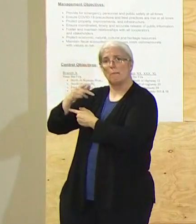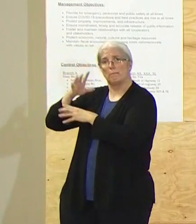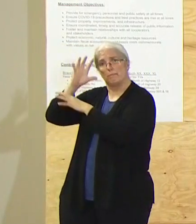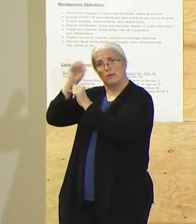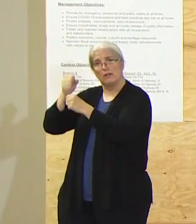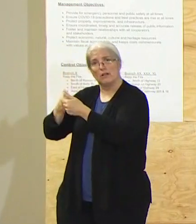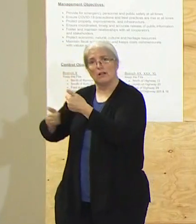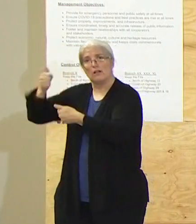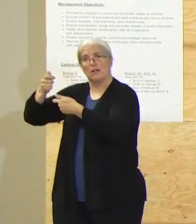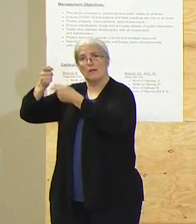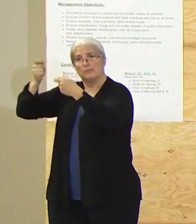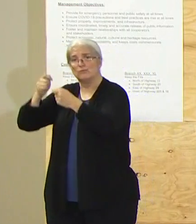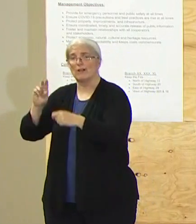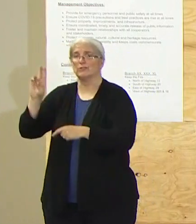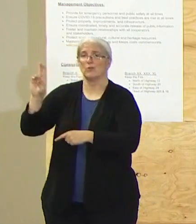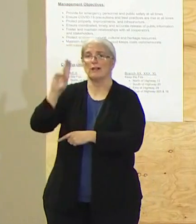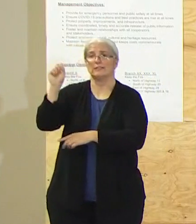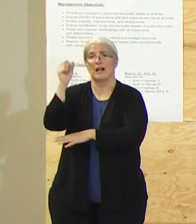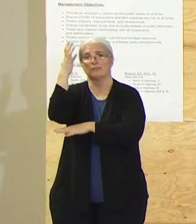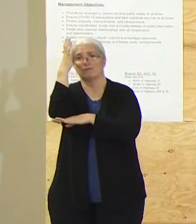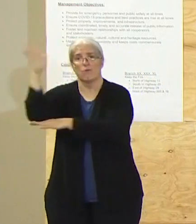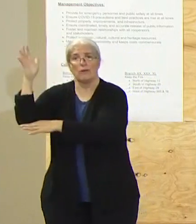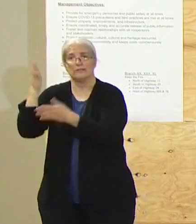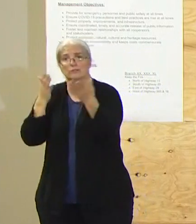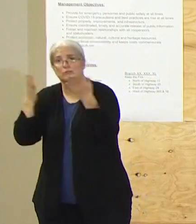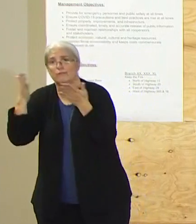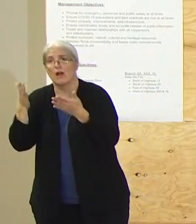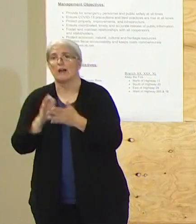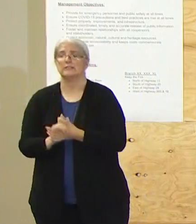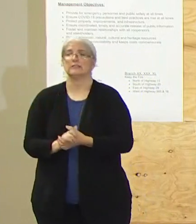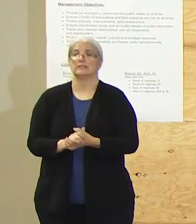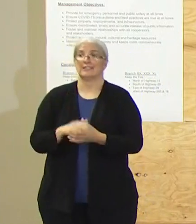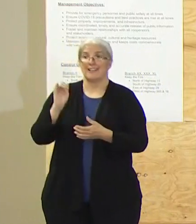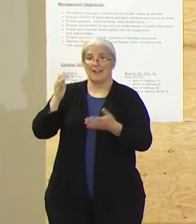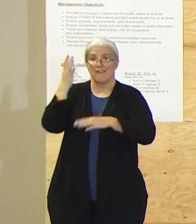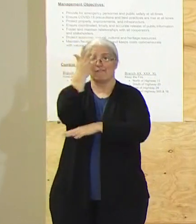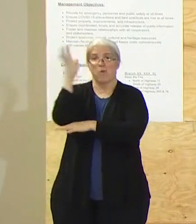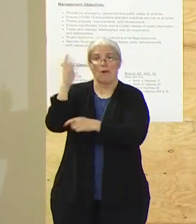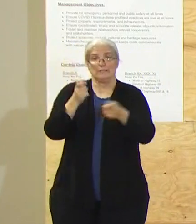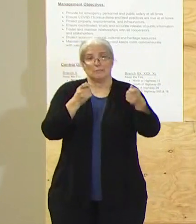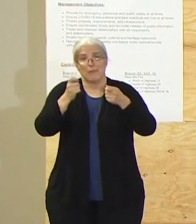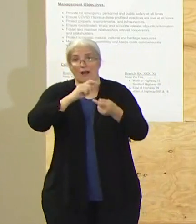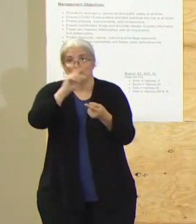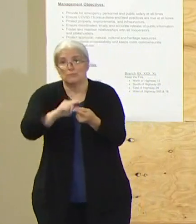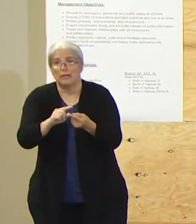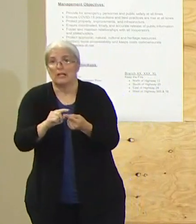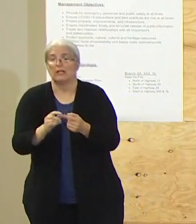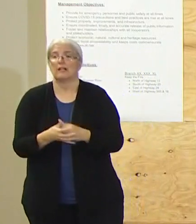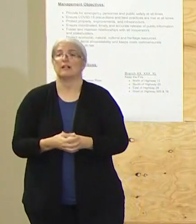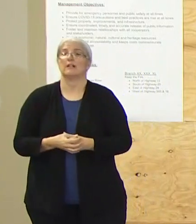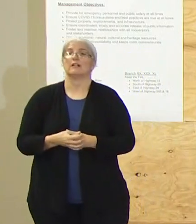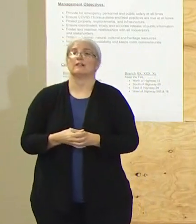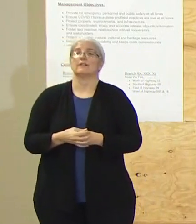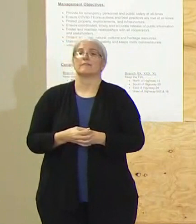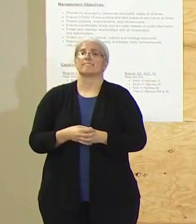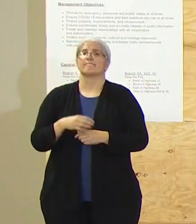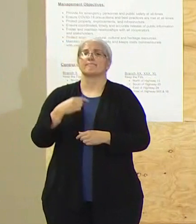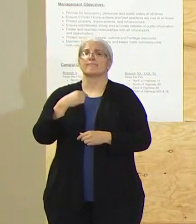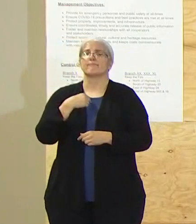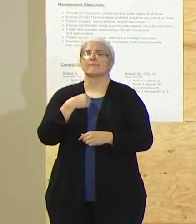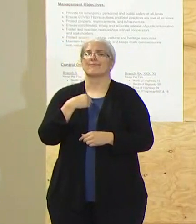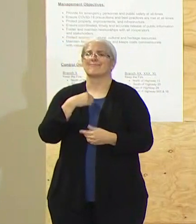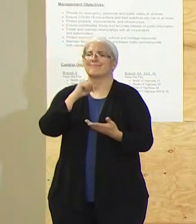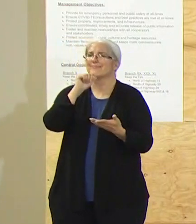forest management. And I say this, and I mean this sincerely, I'm not convinced that the president was aware of that new memorandum of understanding that